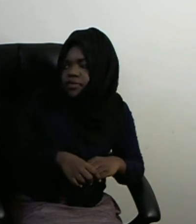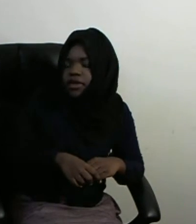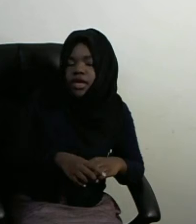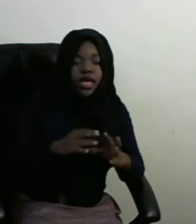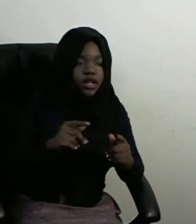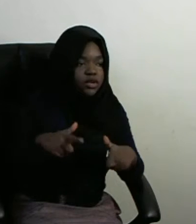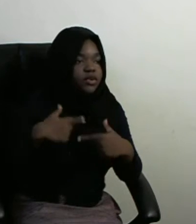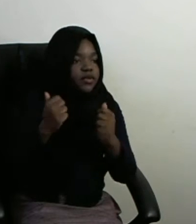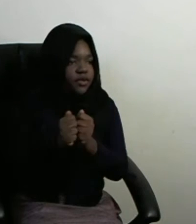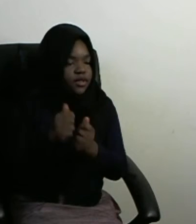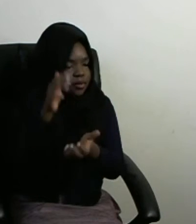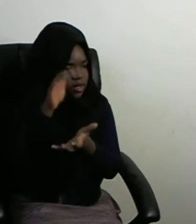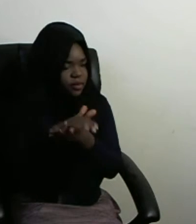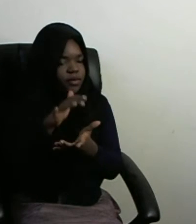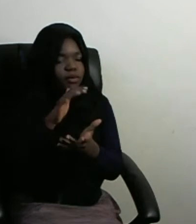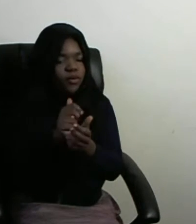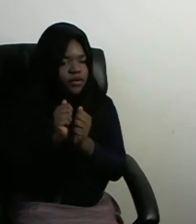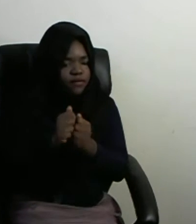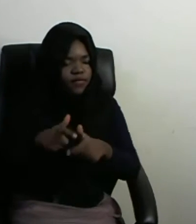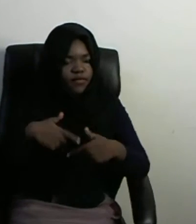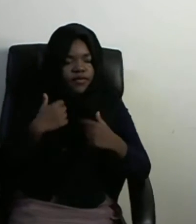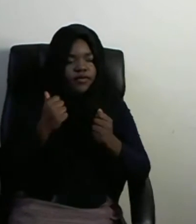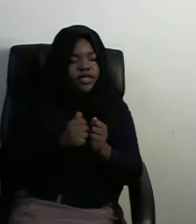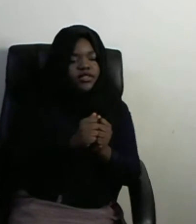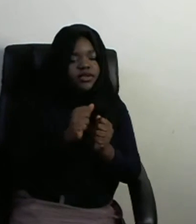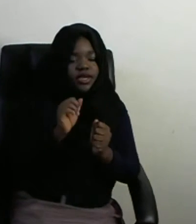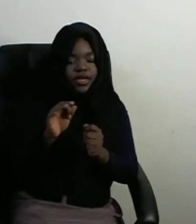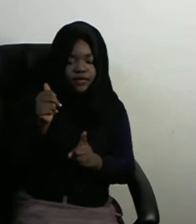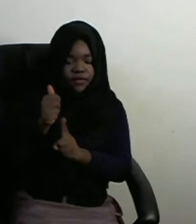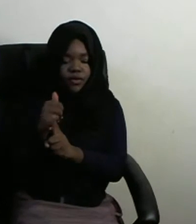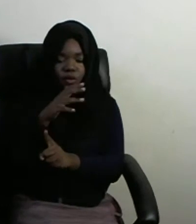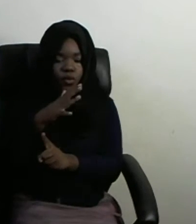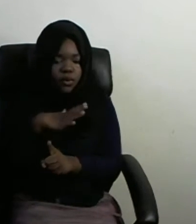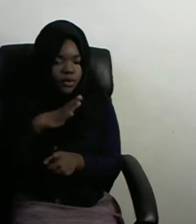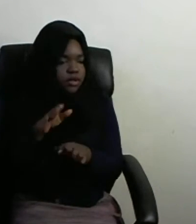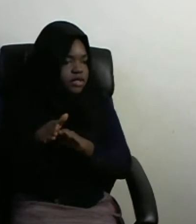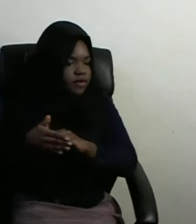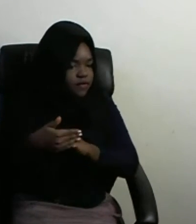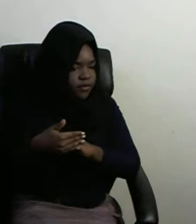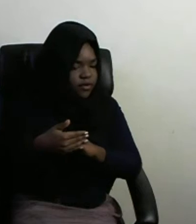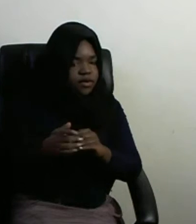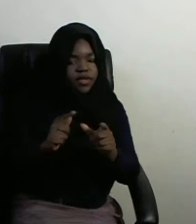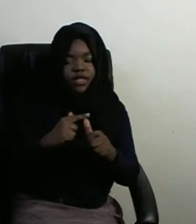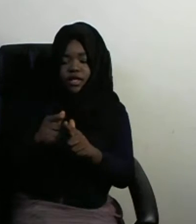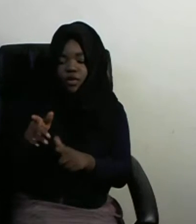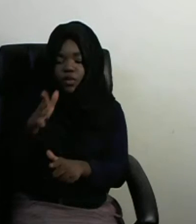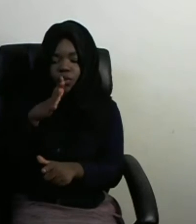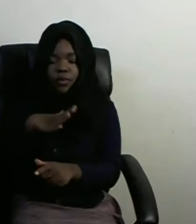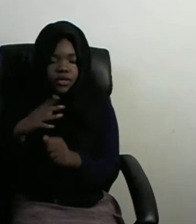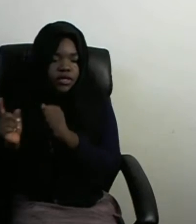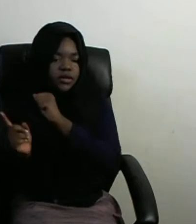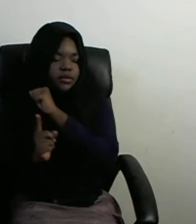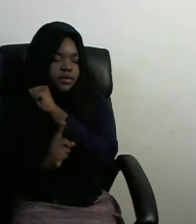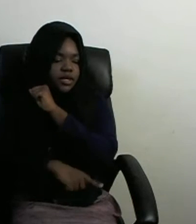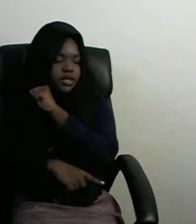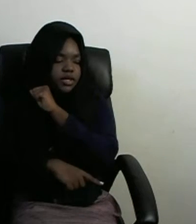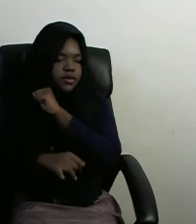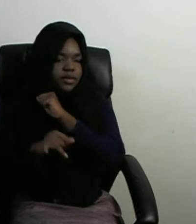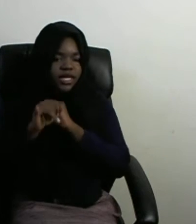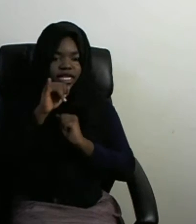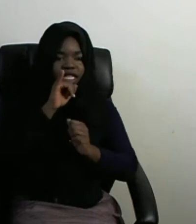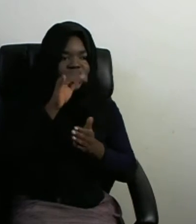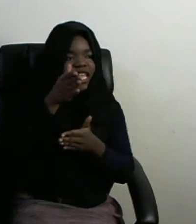live with her as a husband and wife, if she commits adultery, her punishment is